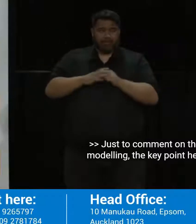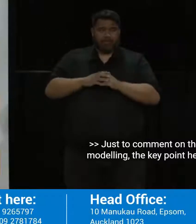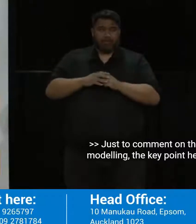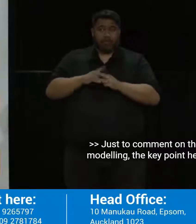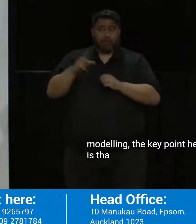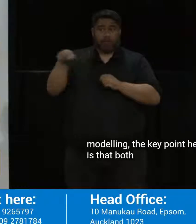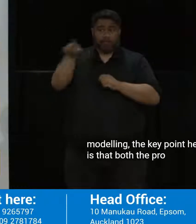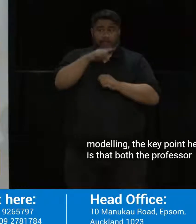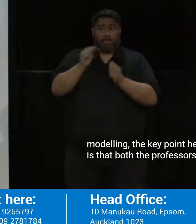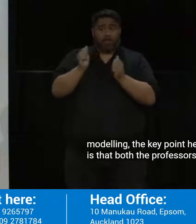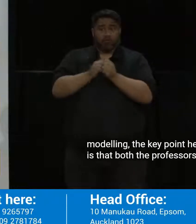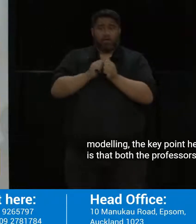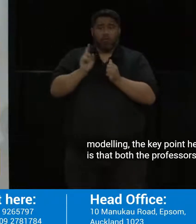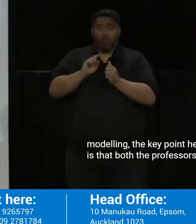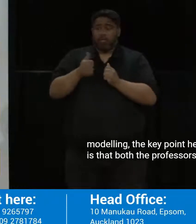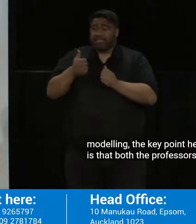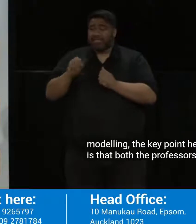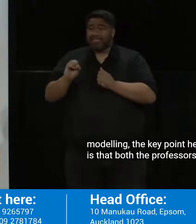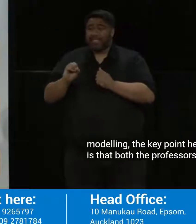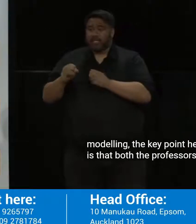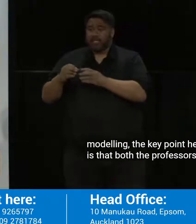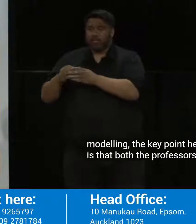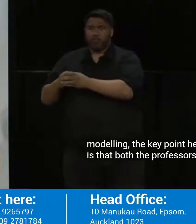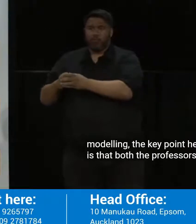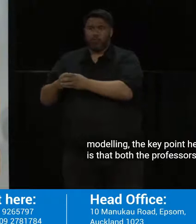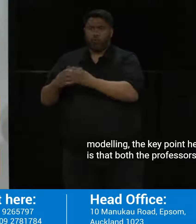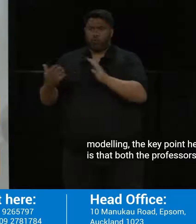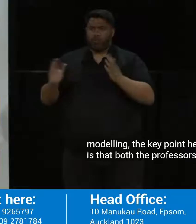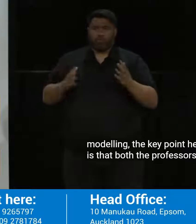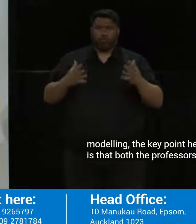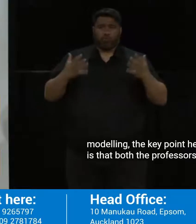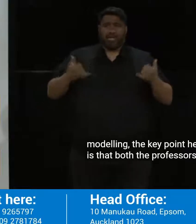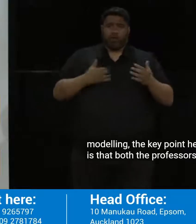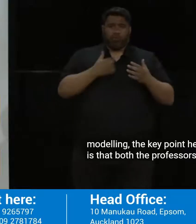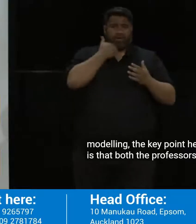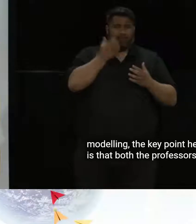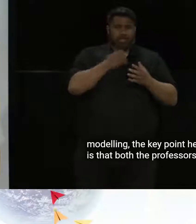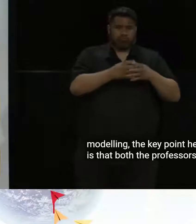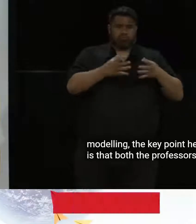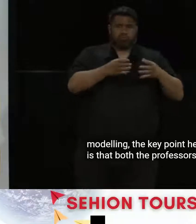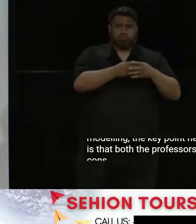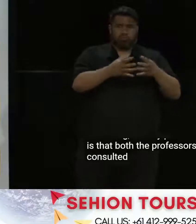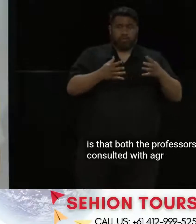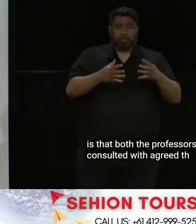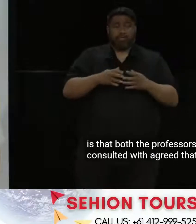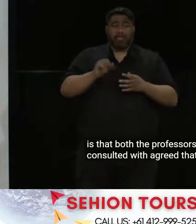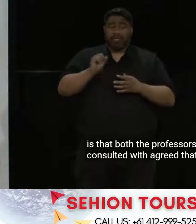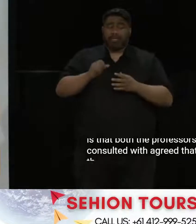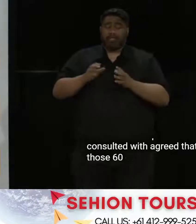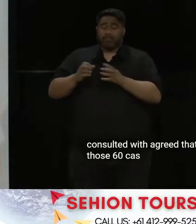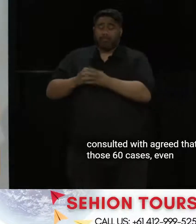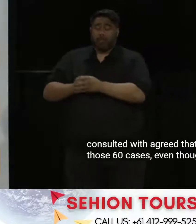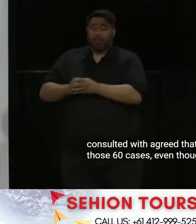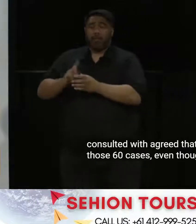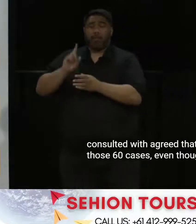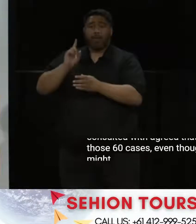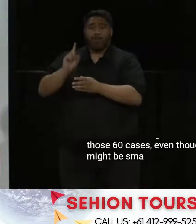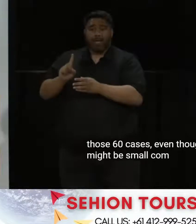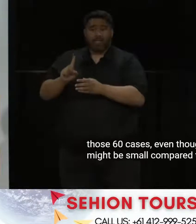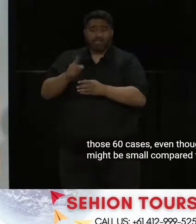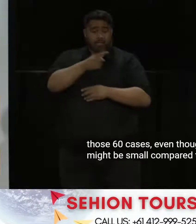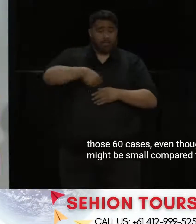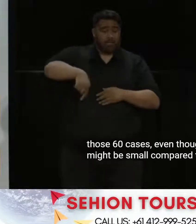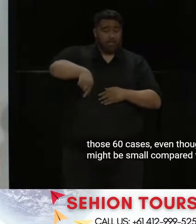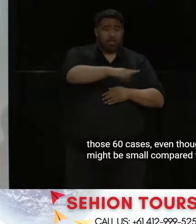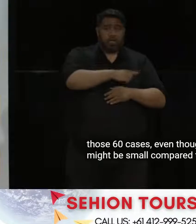that might be small and compared with our daily count, many of our cases that we're getting from our current outbreak are people who are